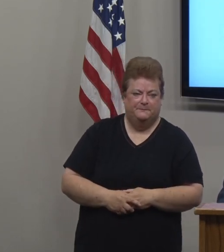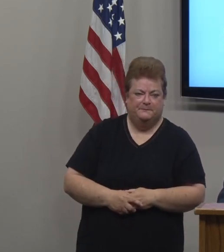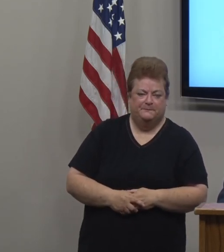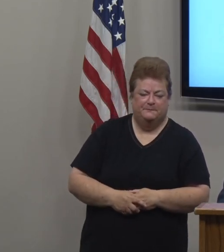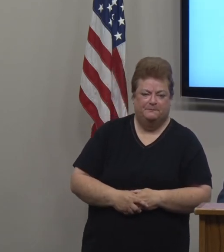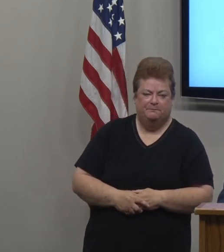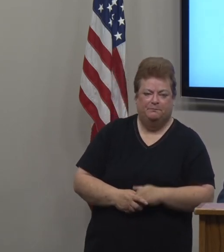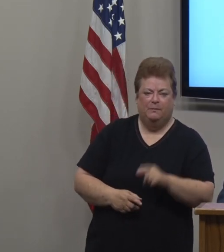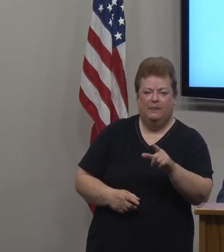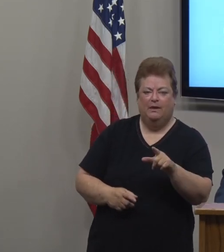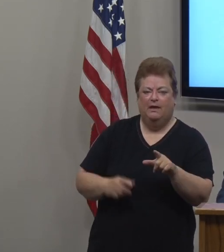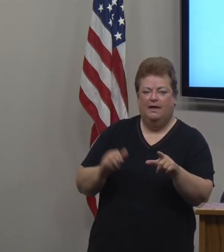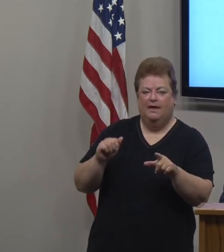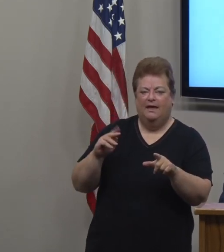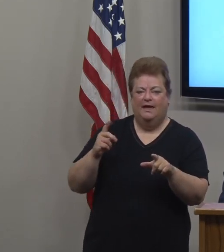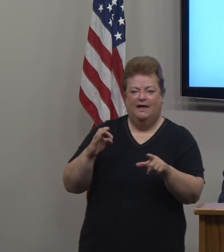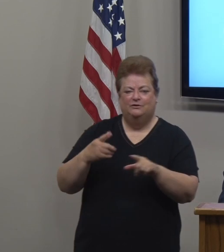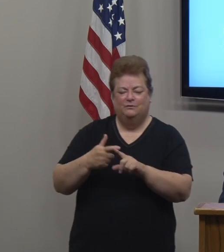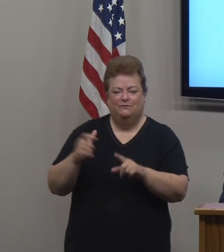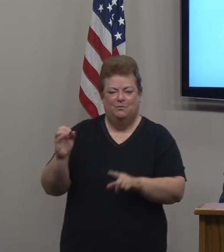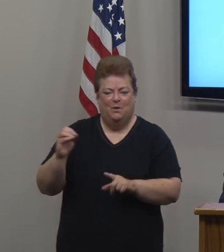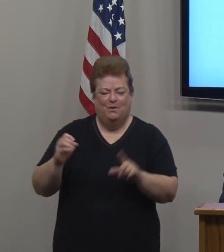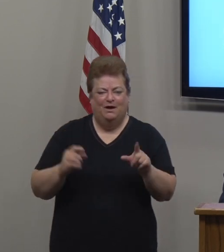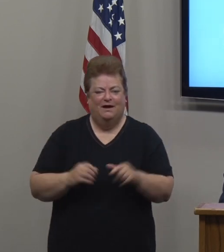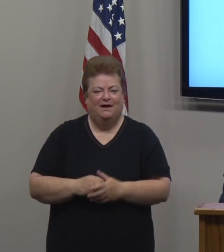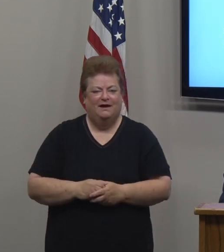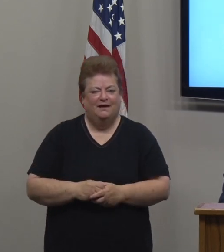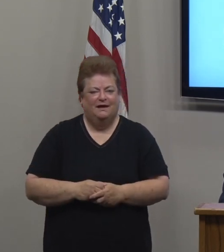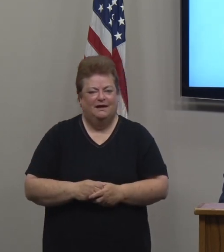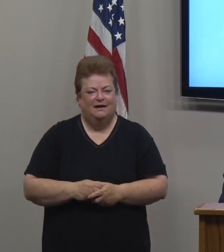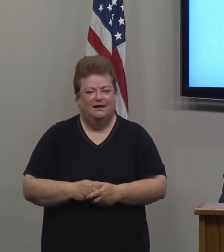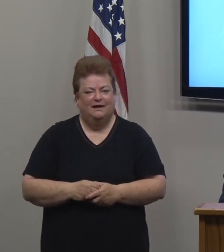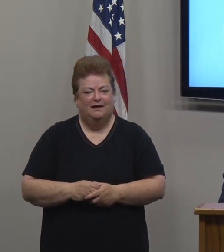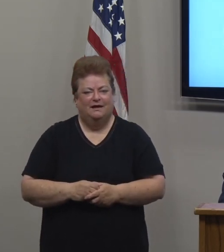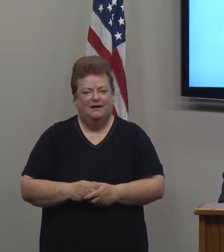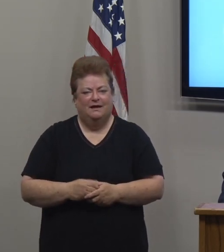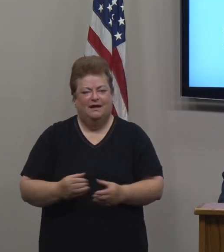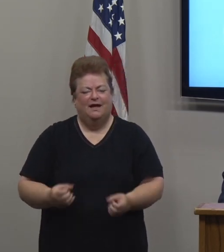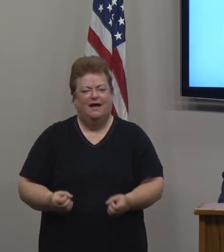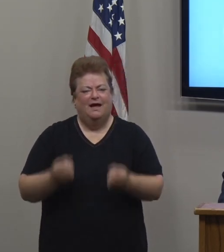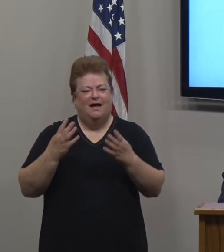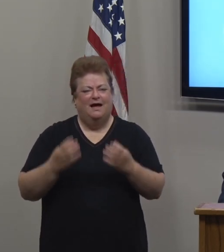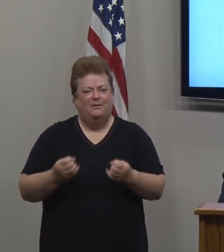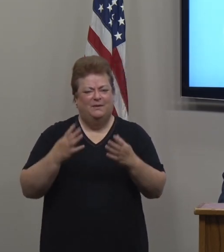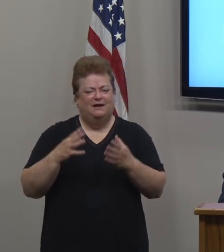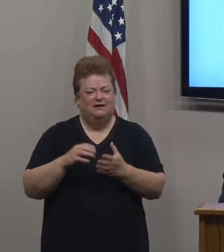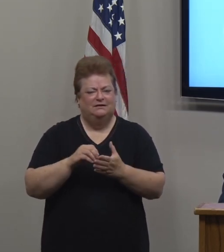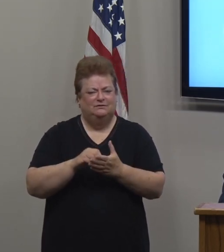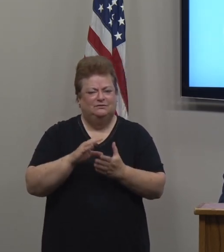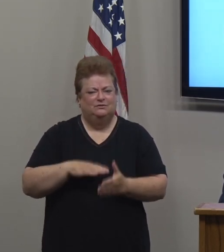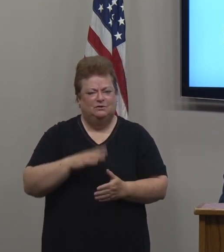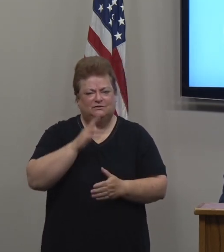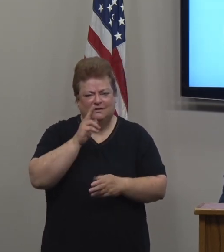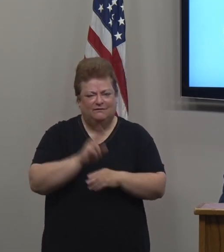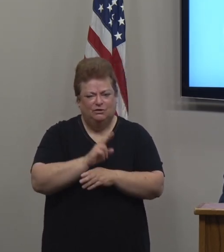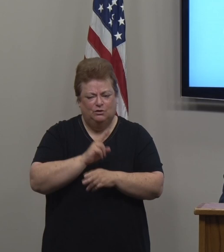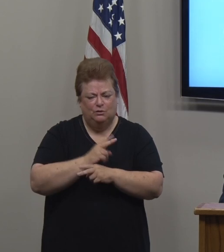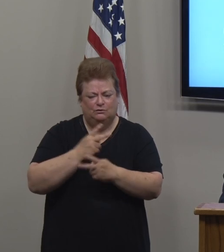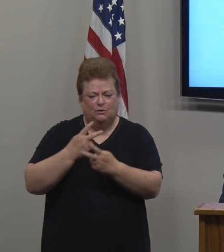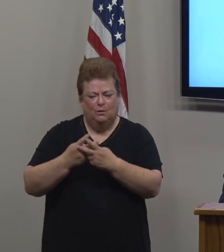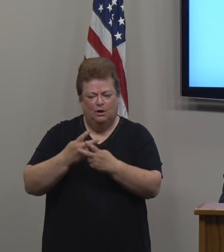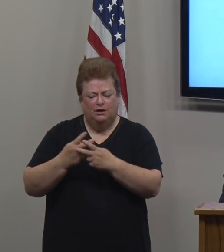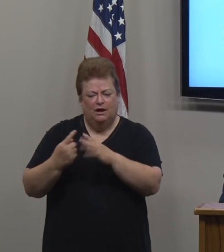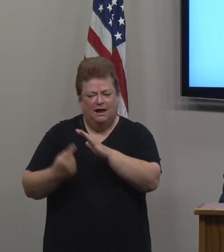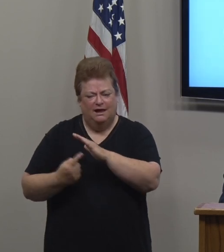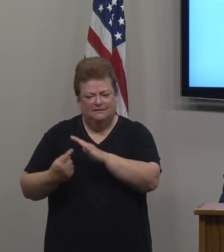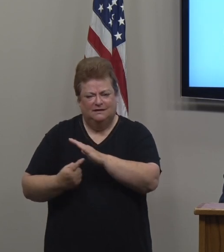And Chancellor, while you're still up there, how many students have utilized your quarantine or isolation